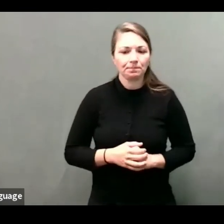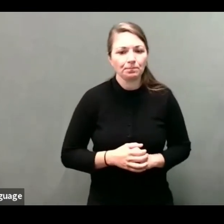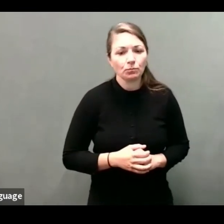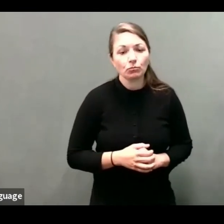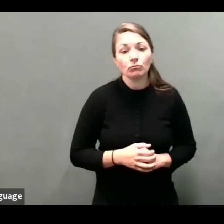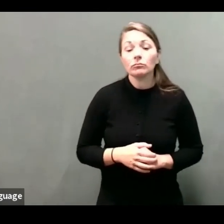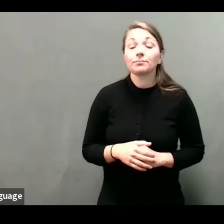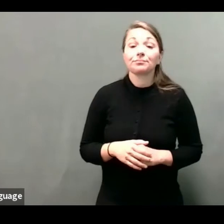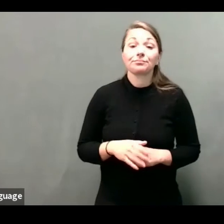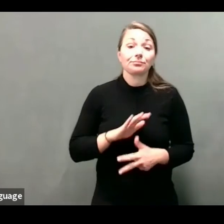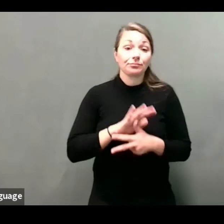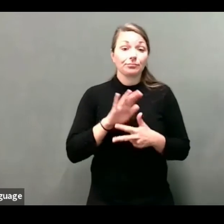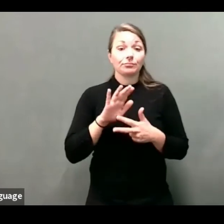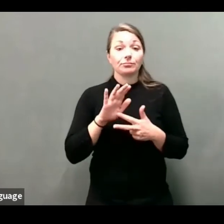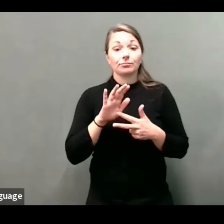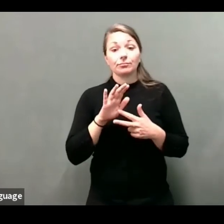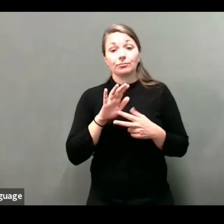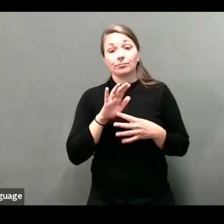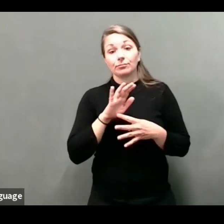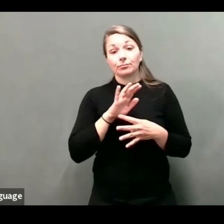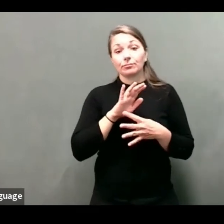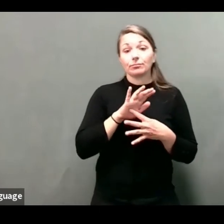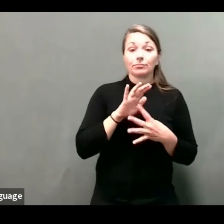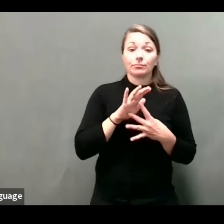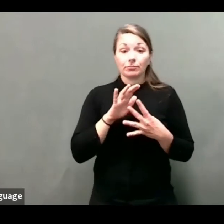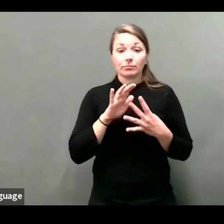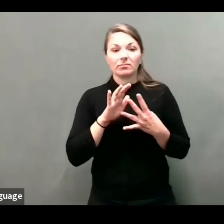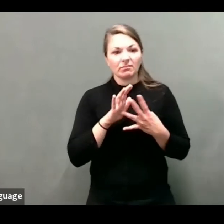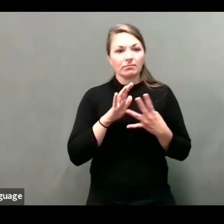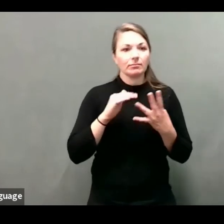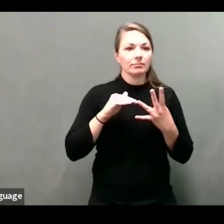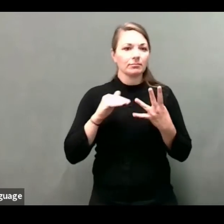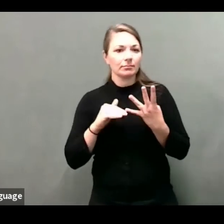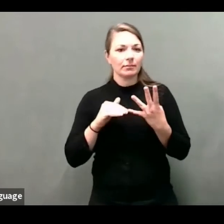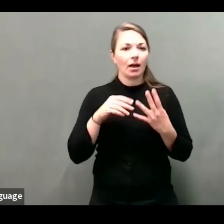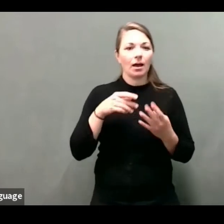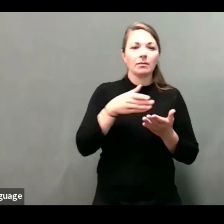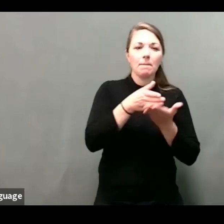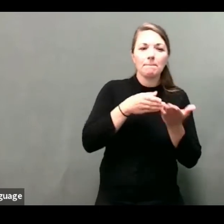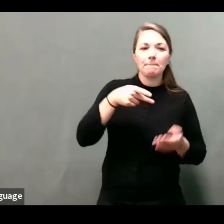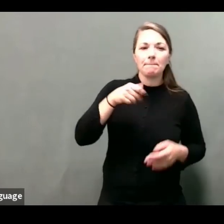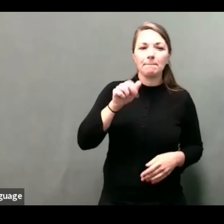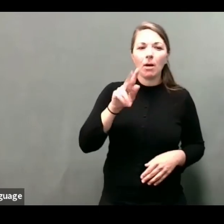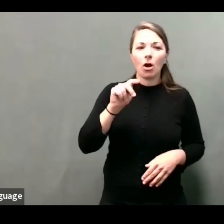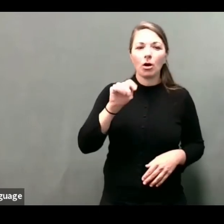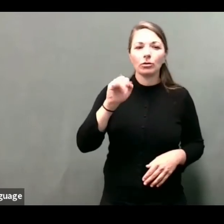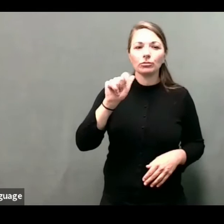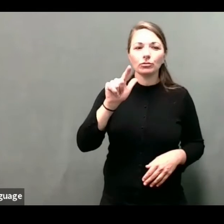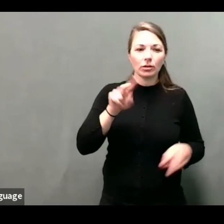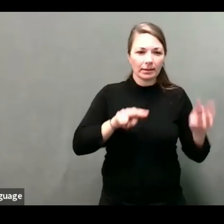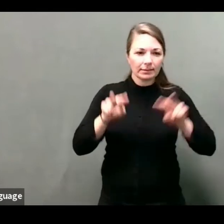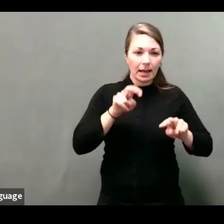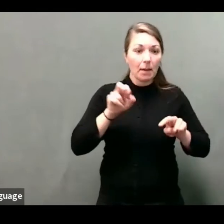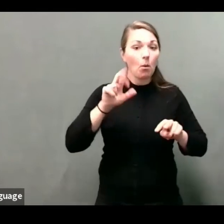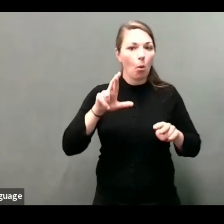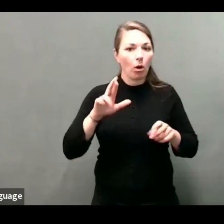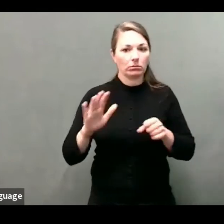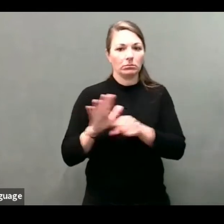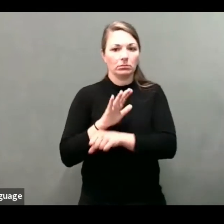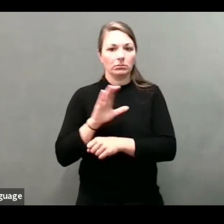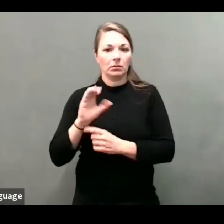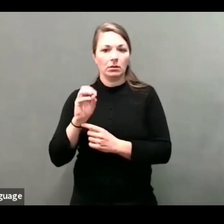in what we call a partial exam or a complete exam. And all that partial exam means is